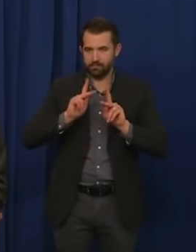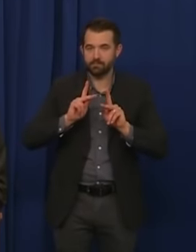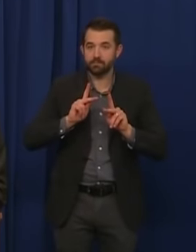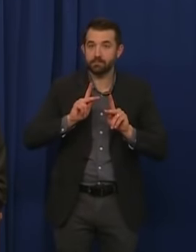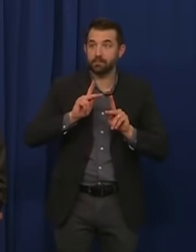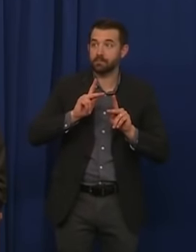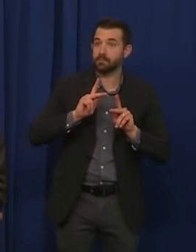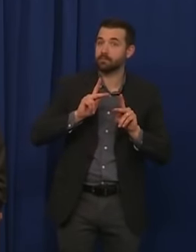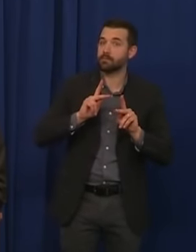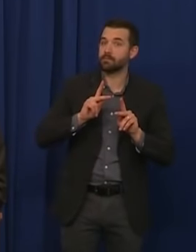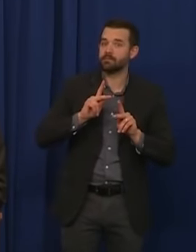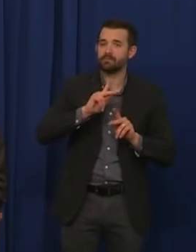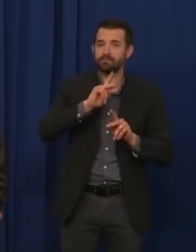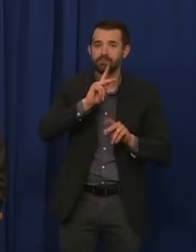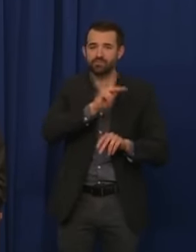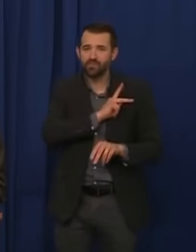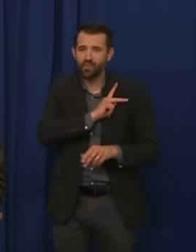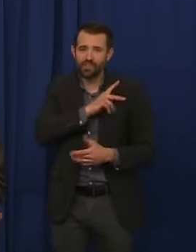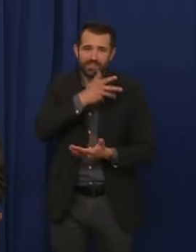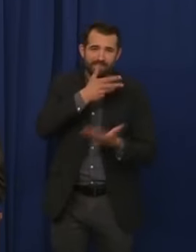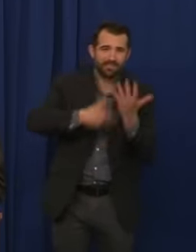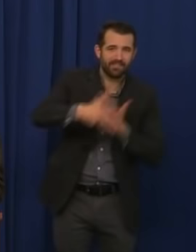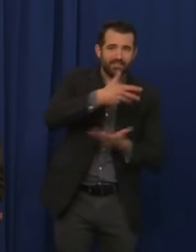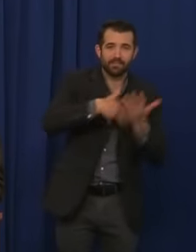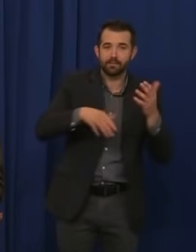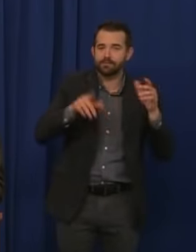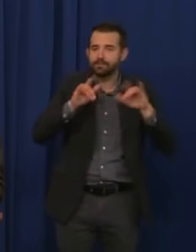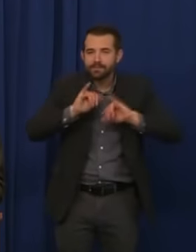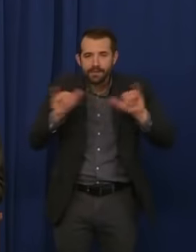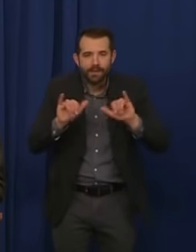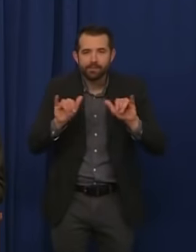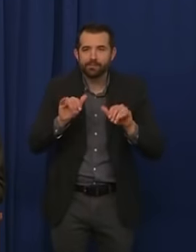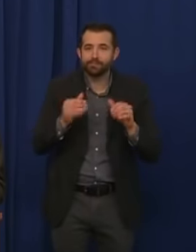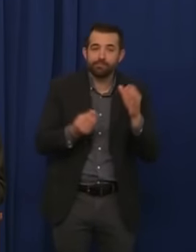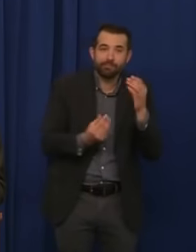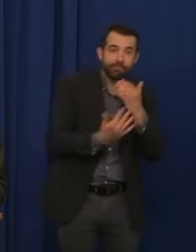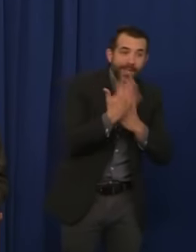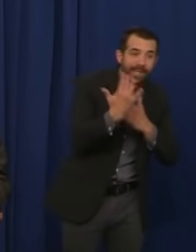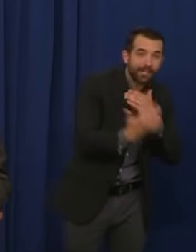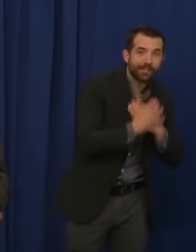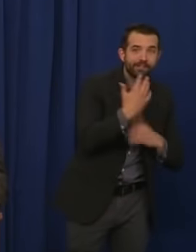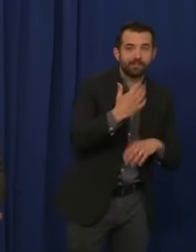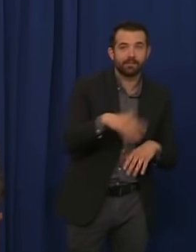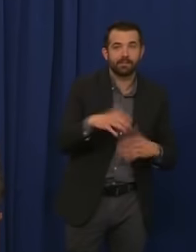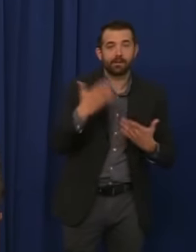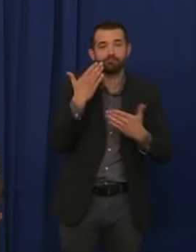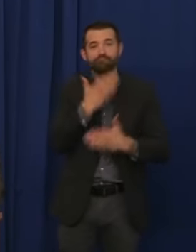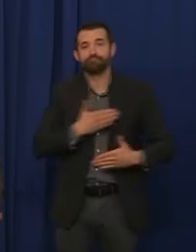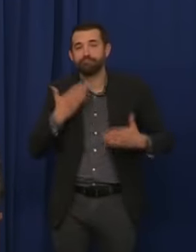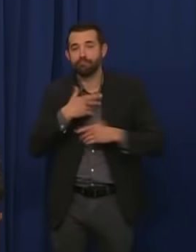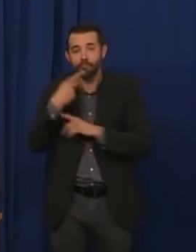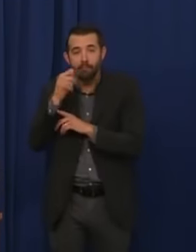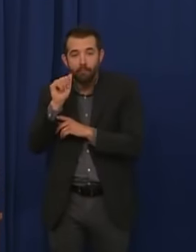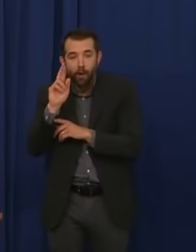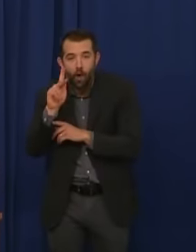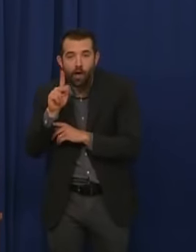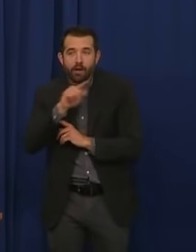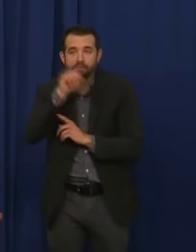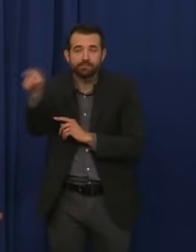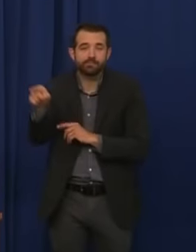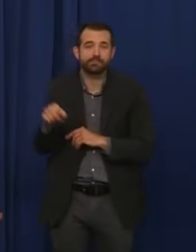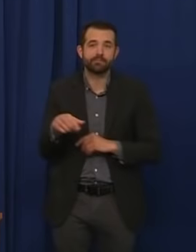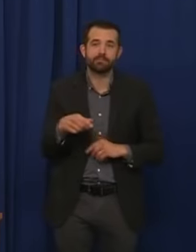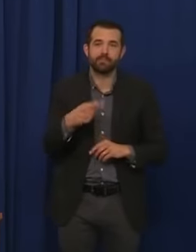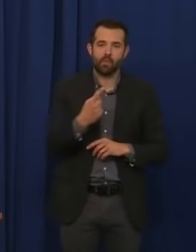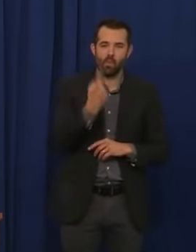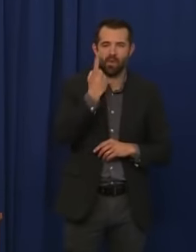personal interactions. Same thing with regard to the beaches and amusement parks and that kind of thing. We can step one step at a